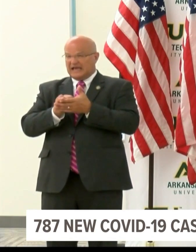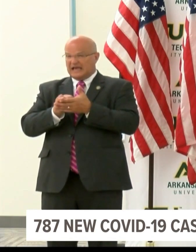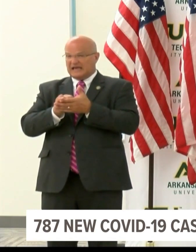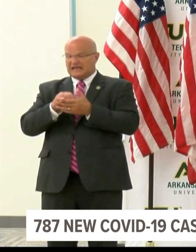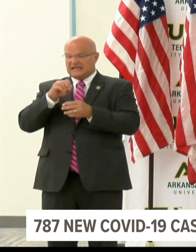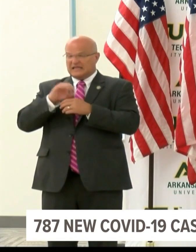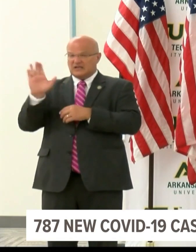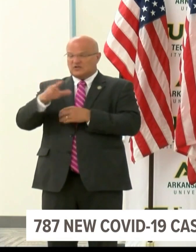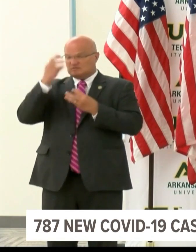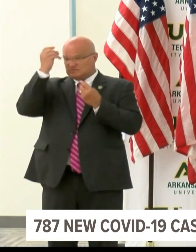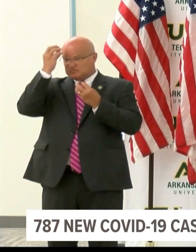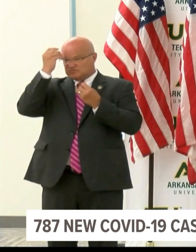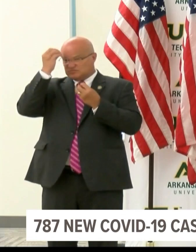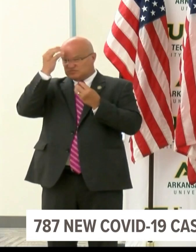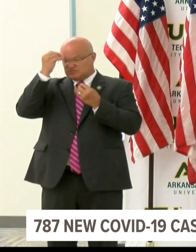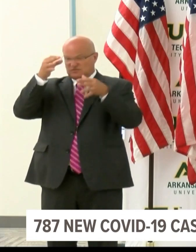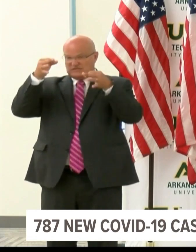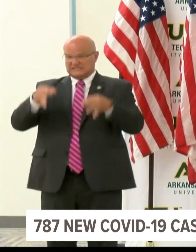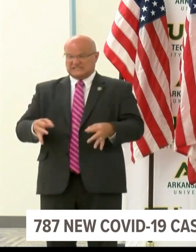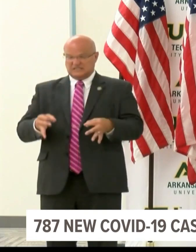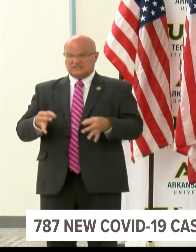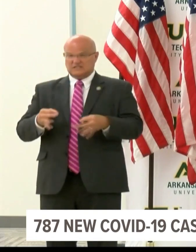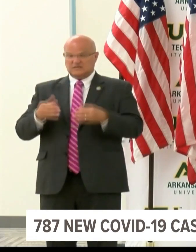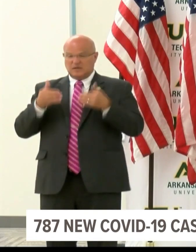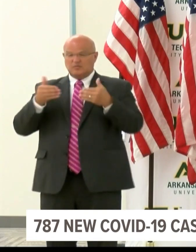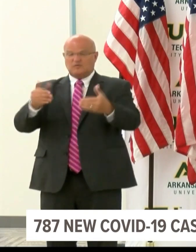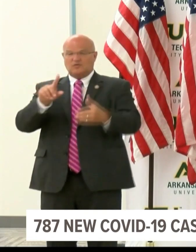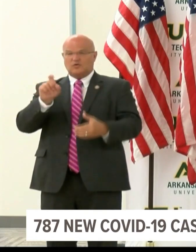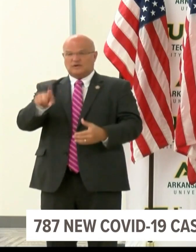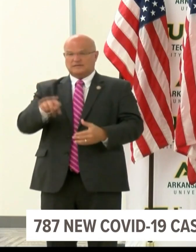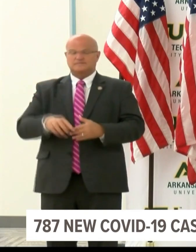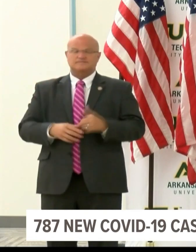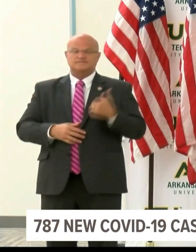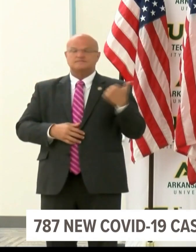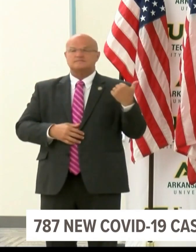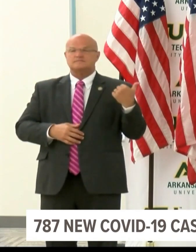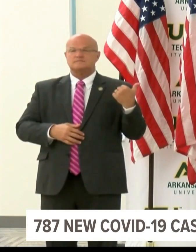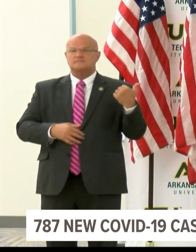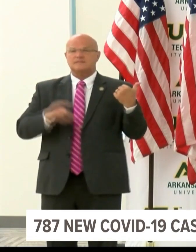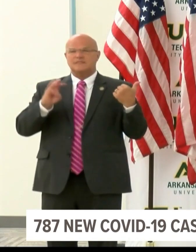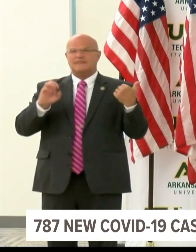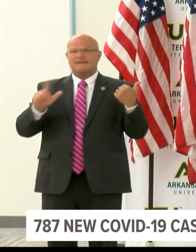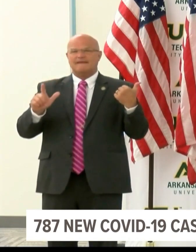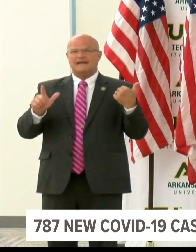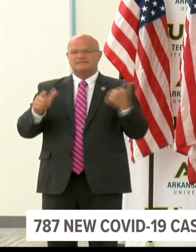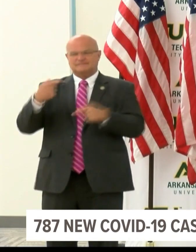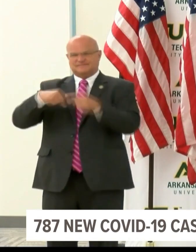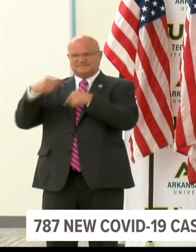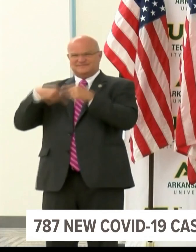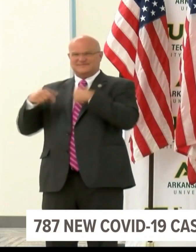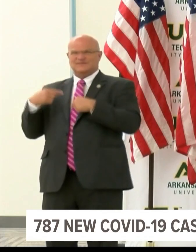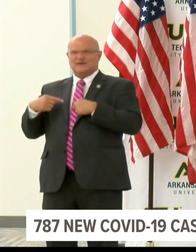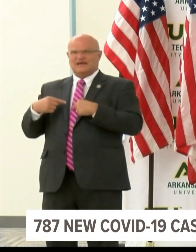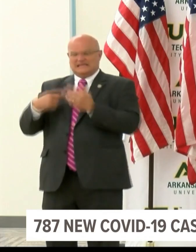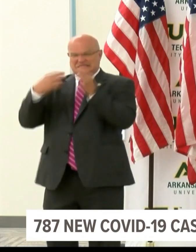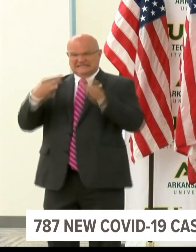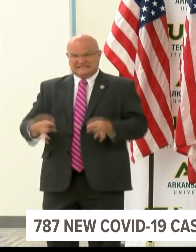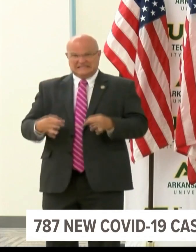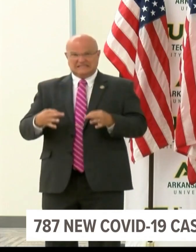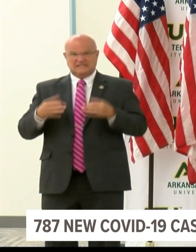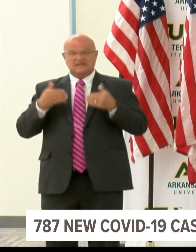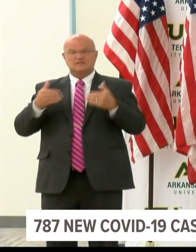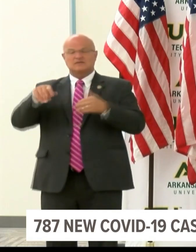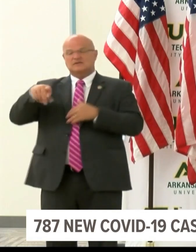into, would that factor in a decision on moving forward? Well, let's go back to the decision to